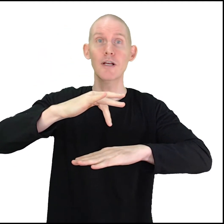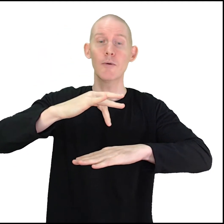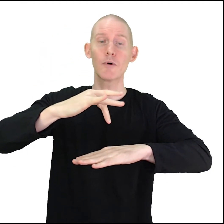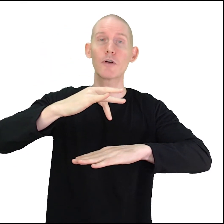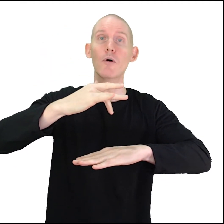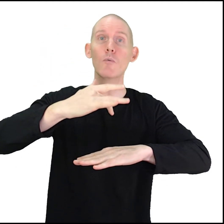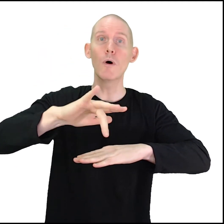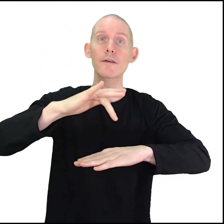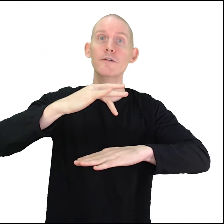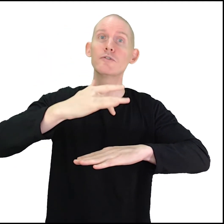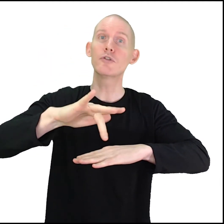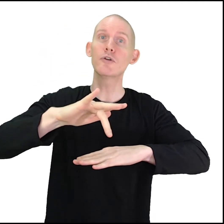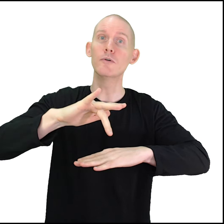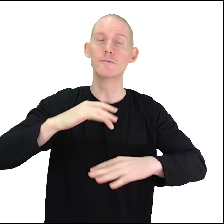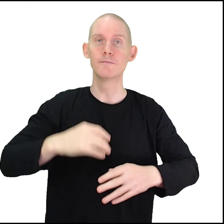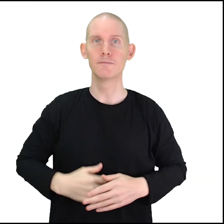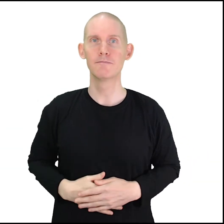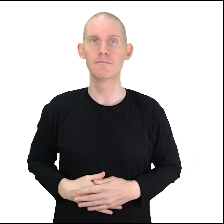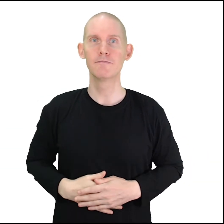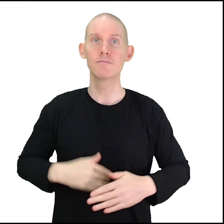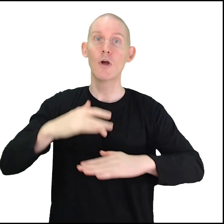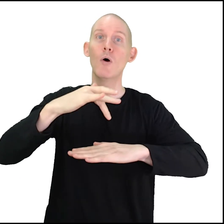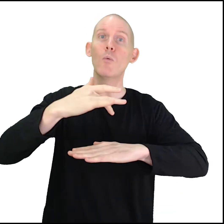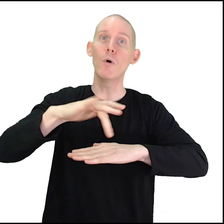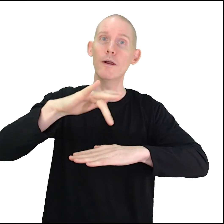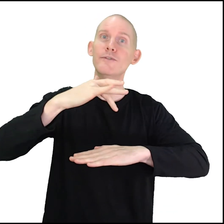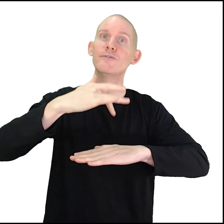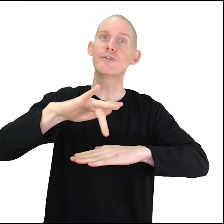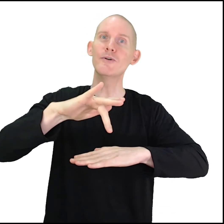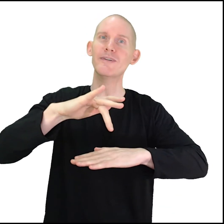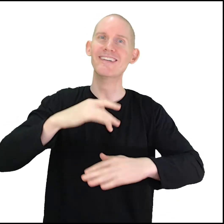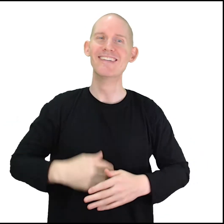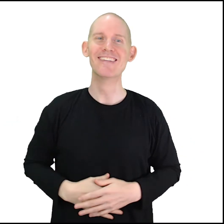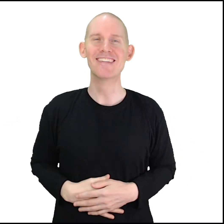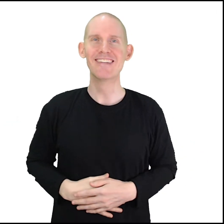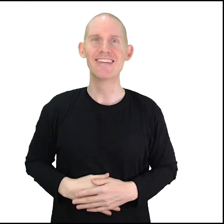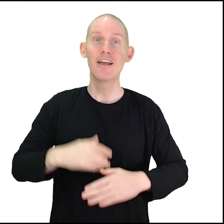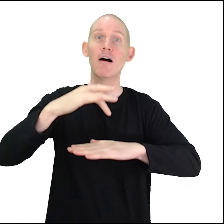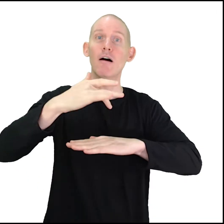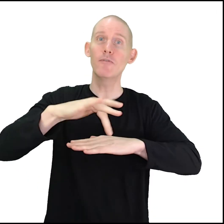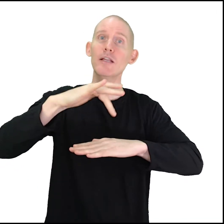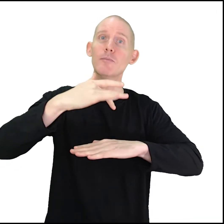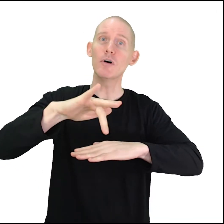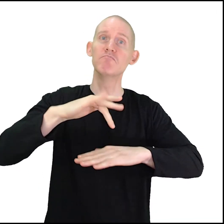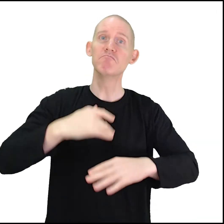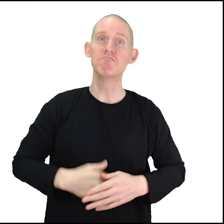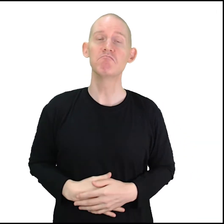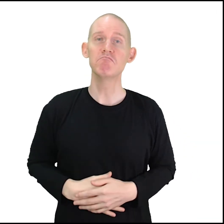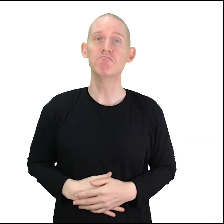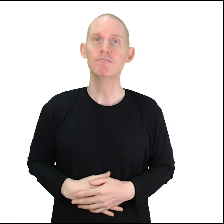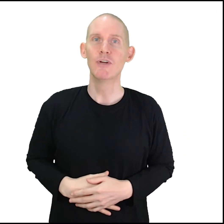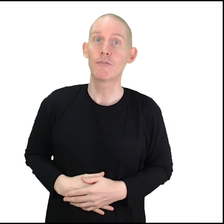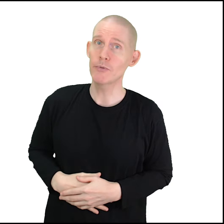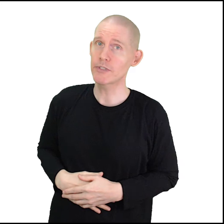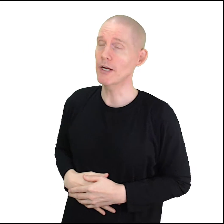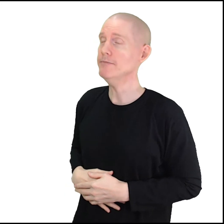we're going to go 1, 2. 1, 2. Available. From the side.